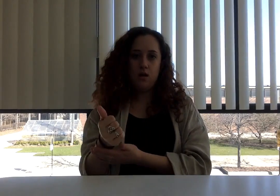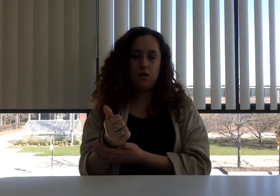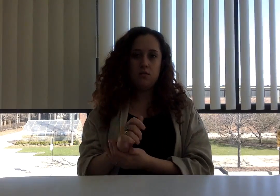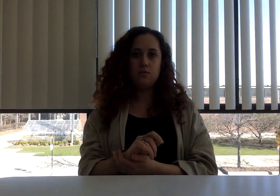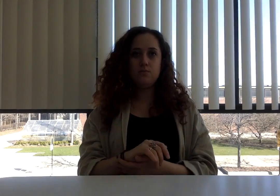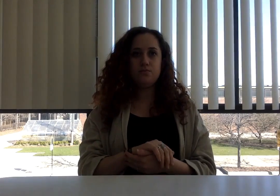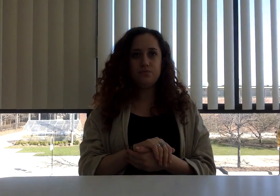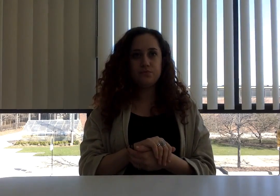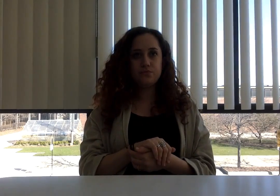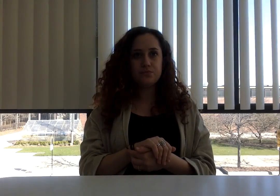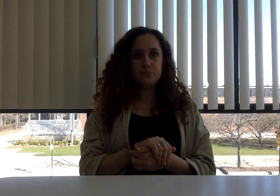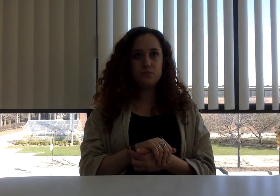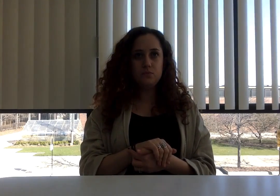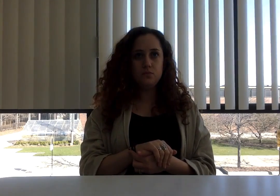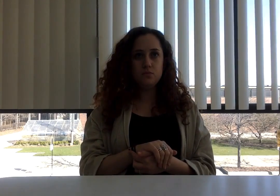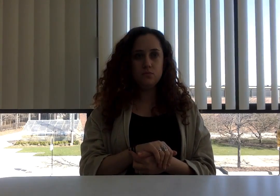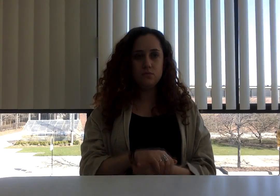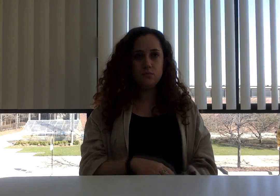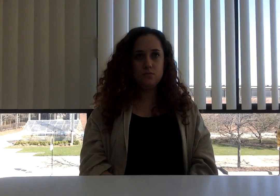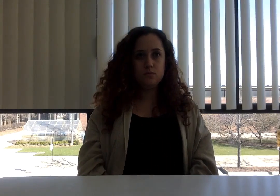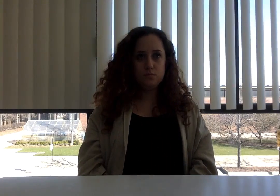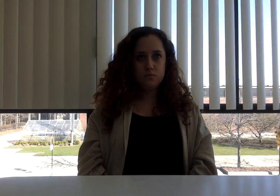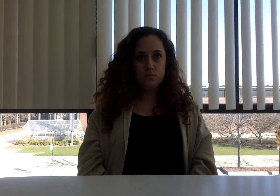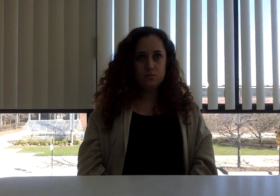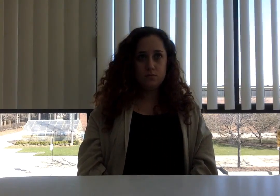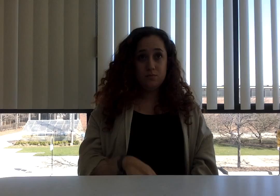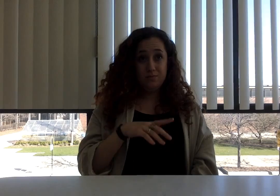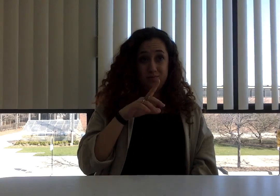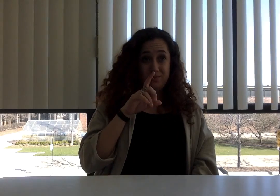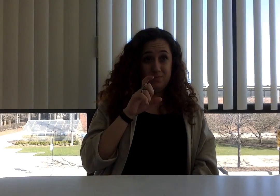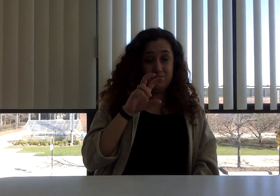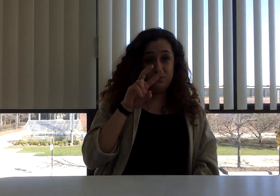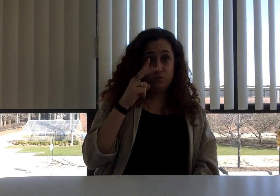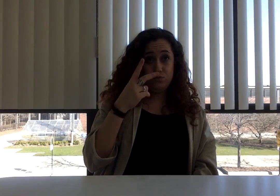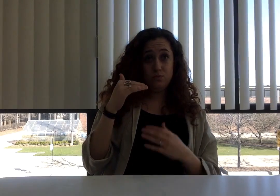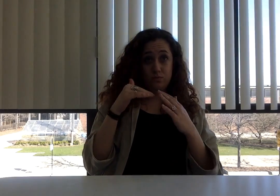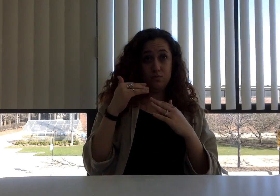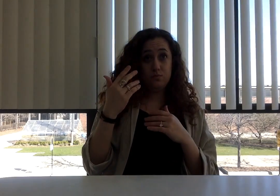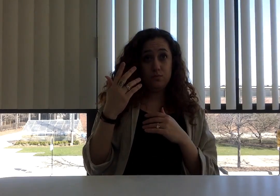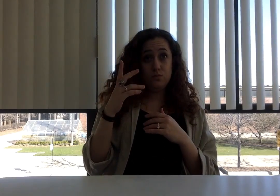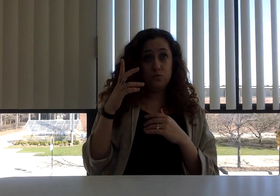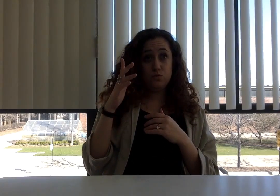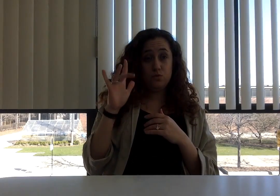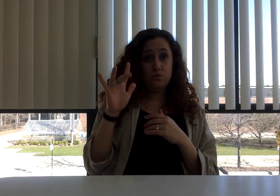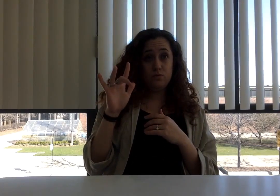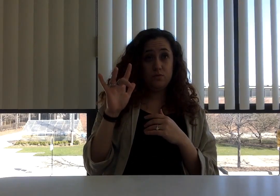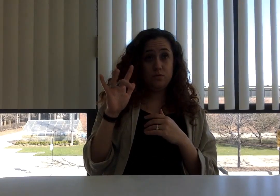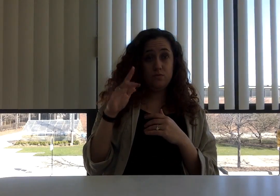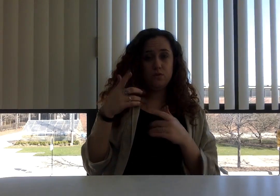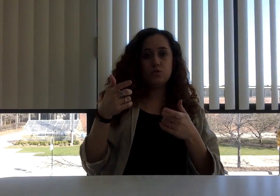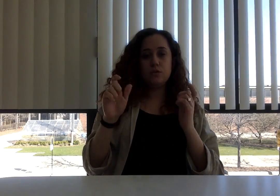So x squared equals 25. That's going to give us answers that are real numbers, plus or minus 5. But try to take the square root of